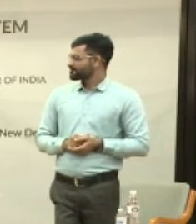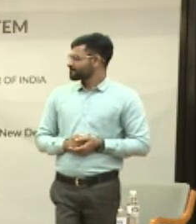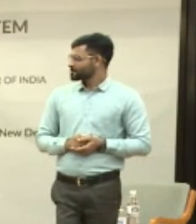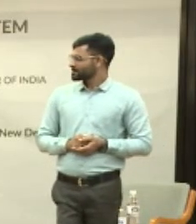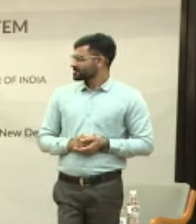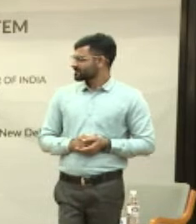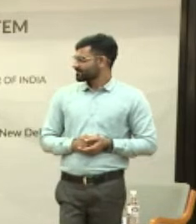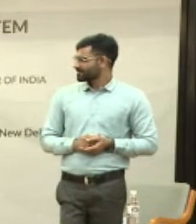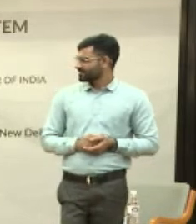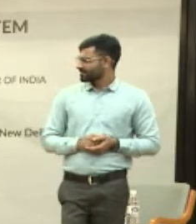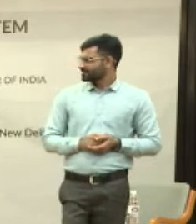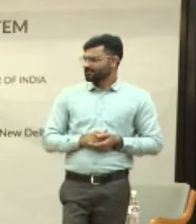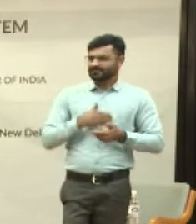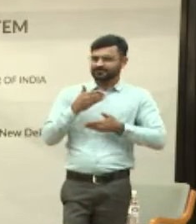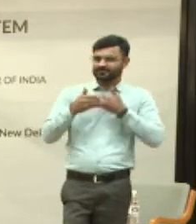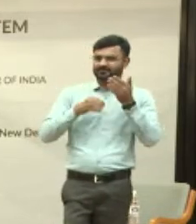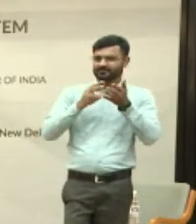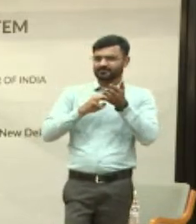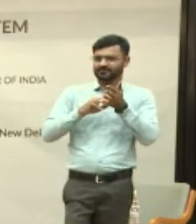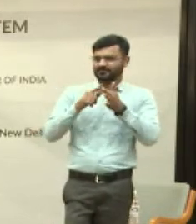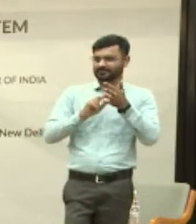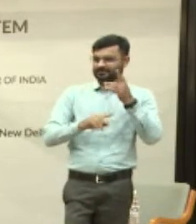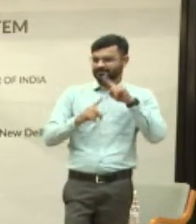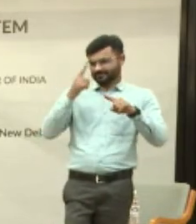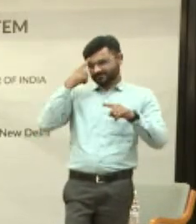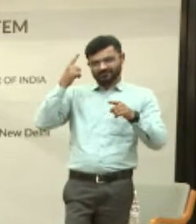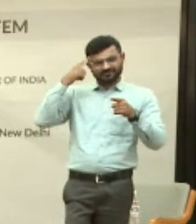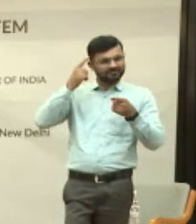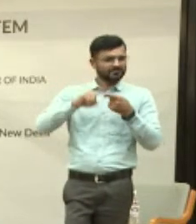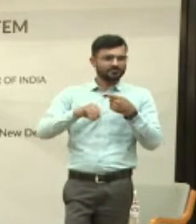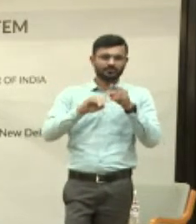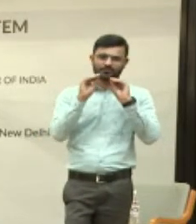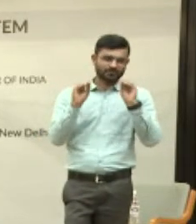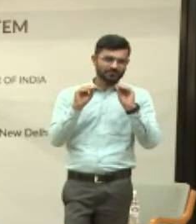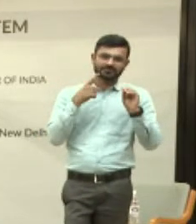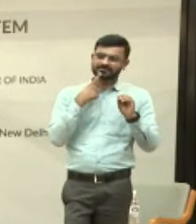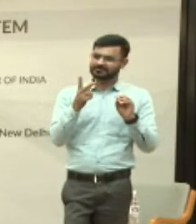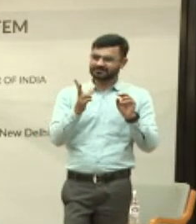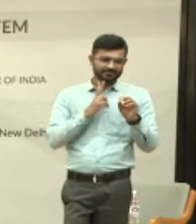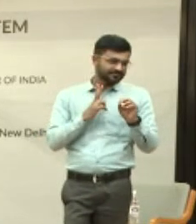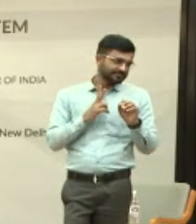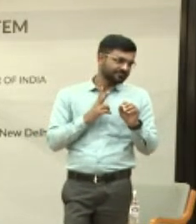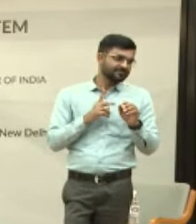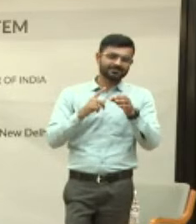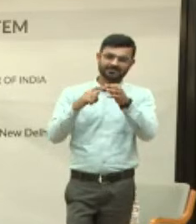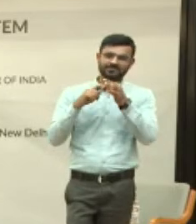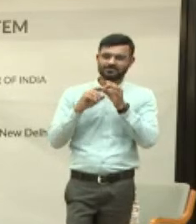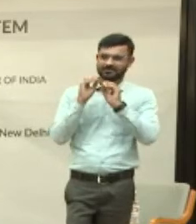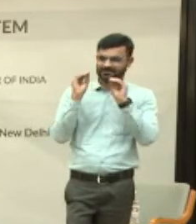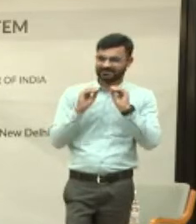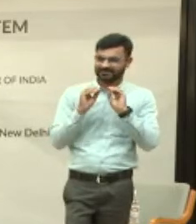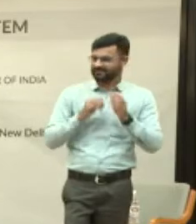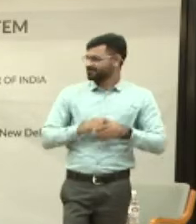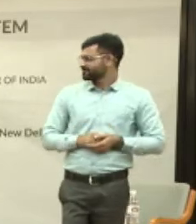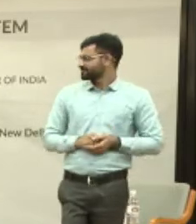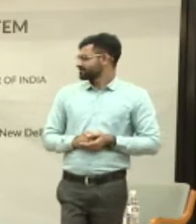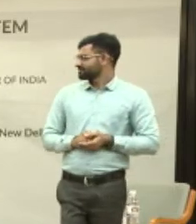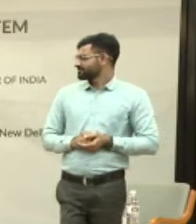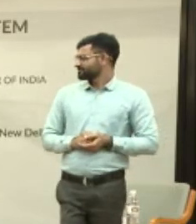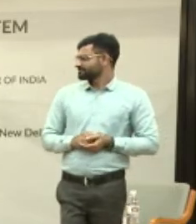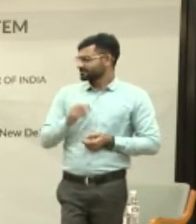Well, I will treat it as a comment, which I don't agree with, and leave it at that. It was not a question. We'll come